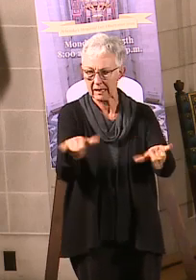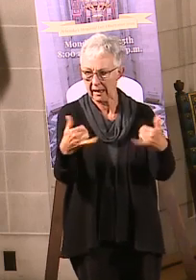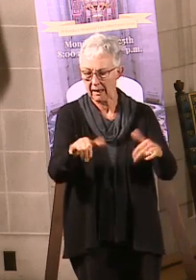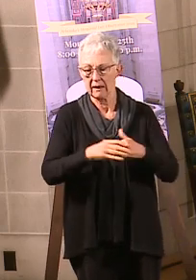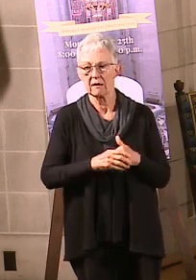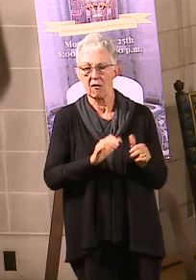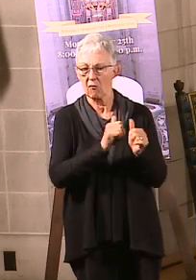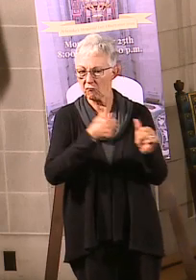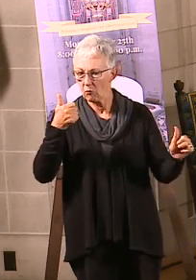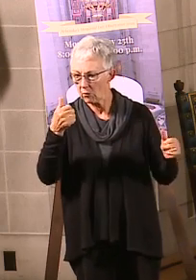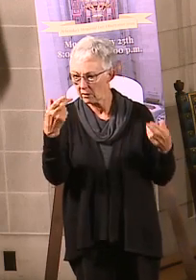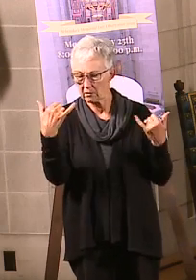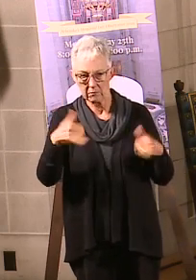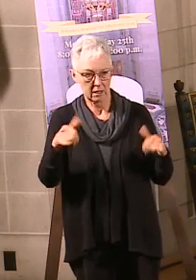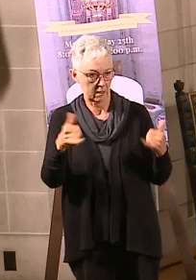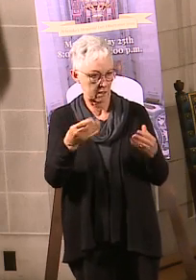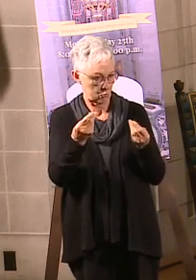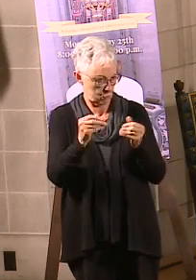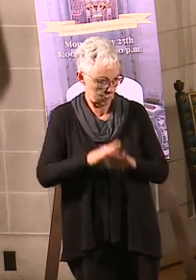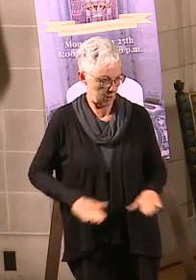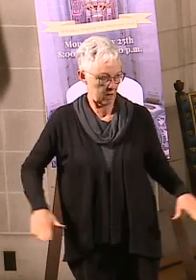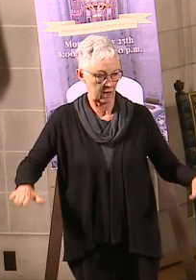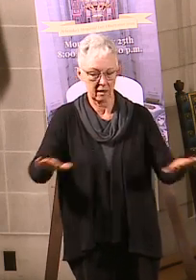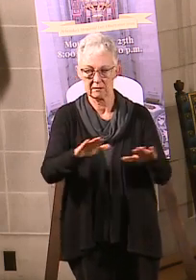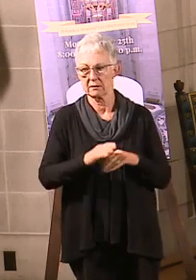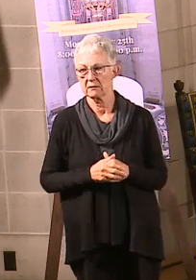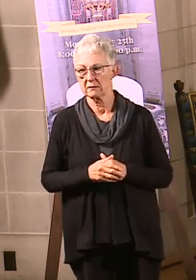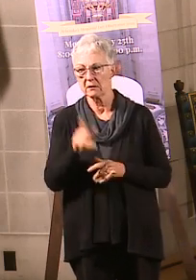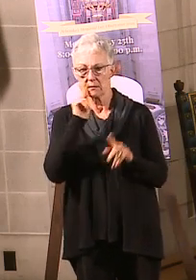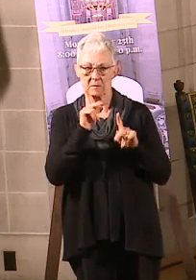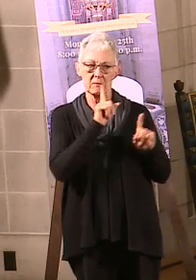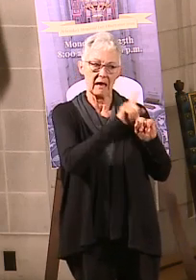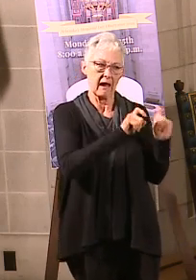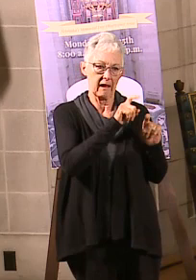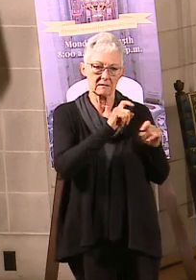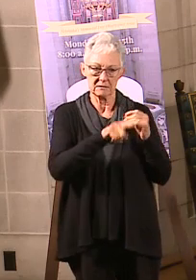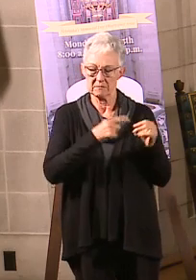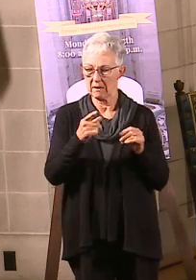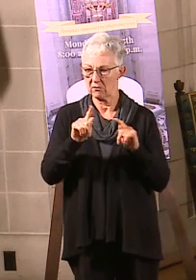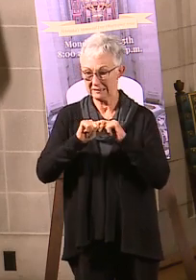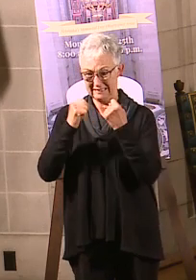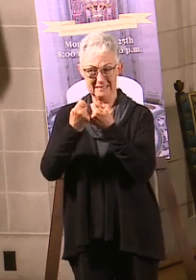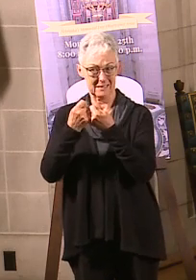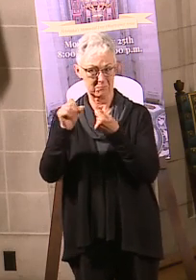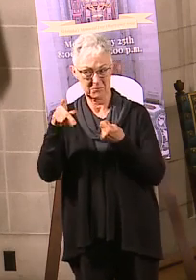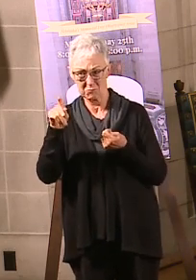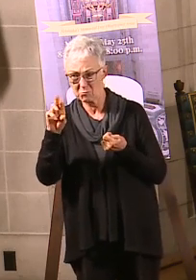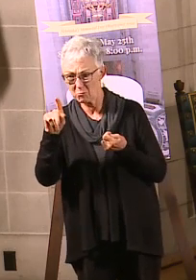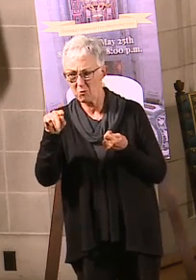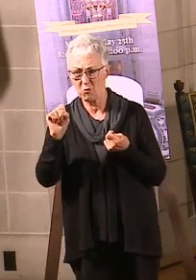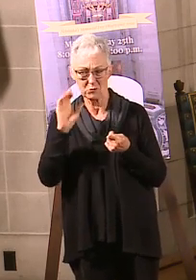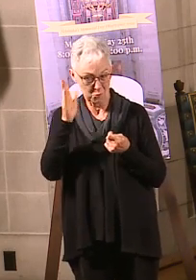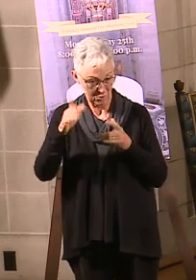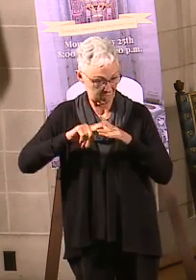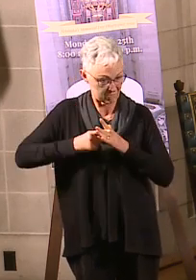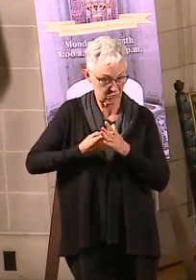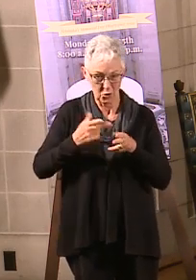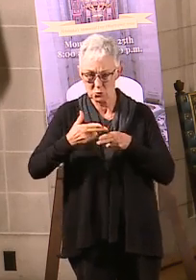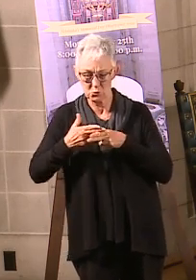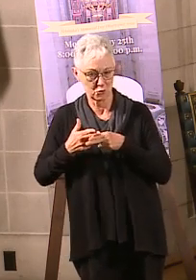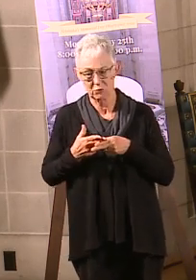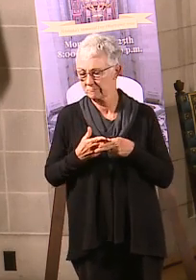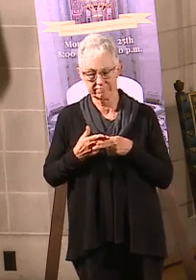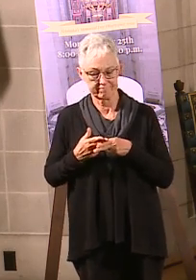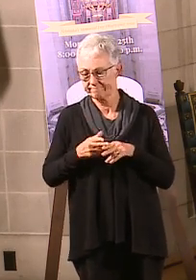playground. There's also been some questions about team sport activities. There are no organized team sport activities allowed in Nebraska during the month of